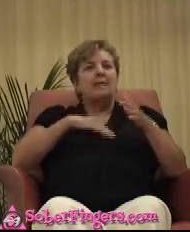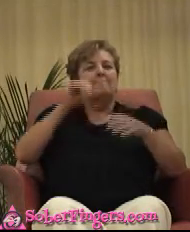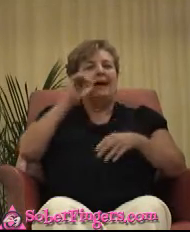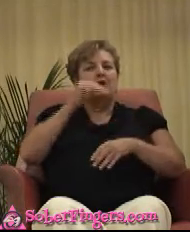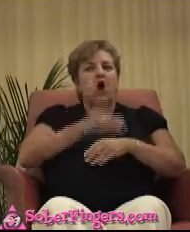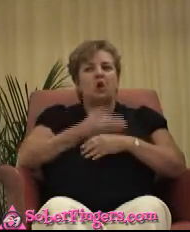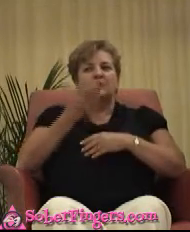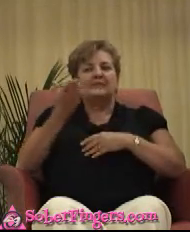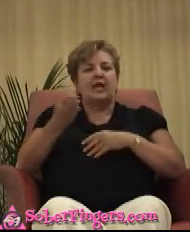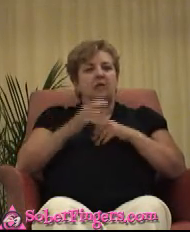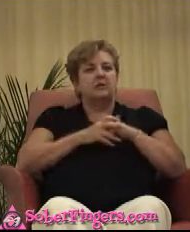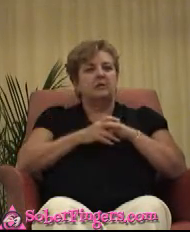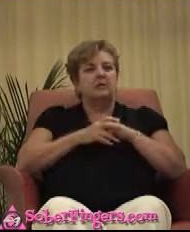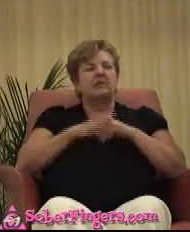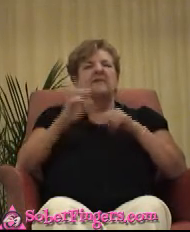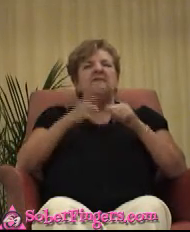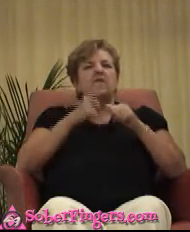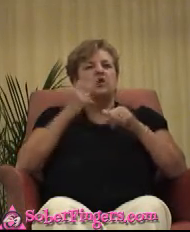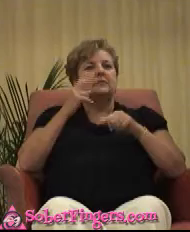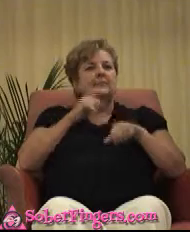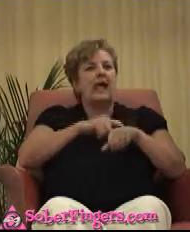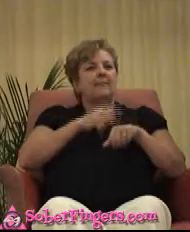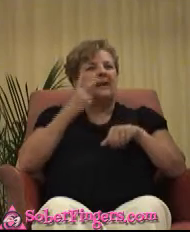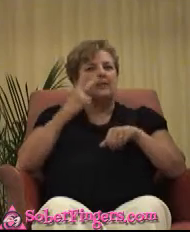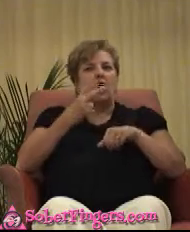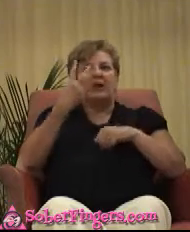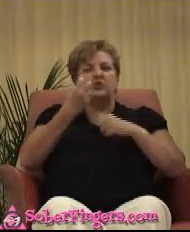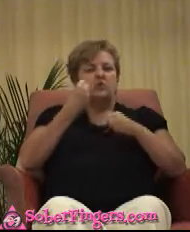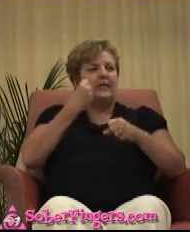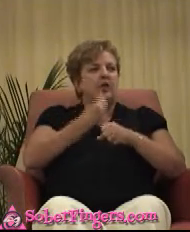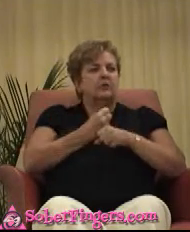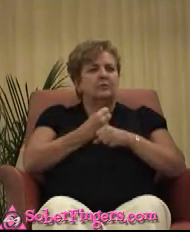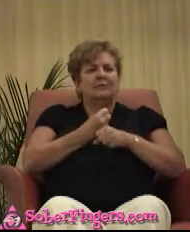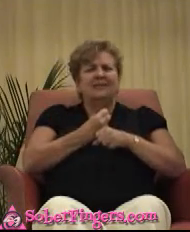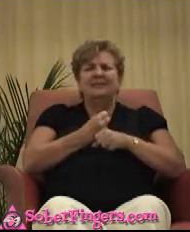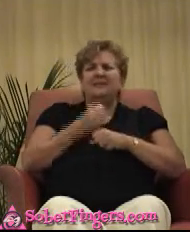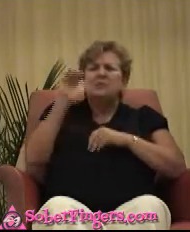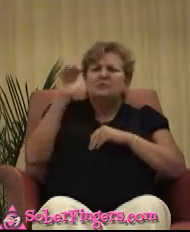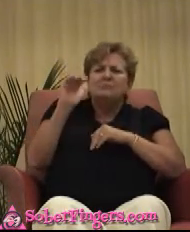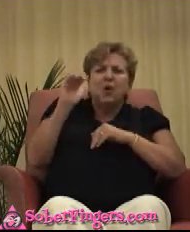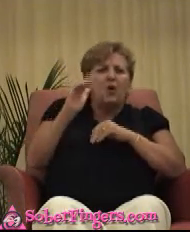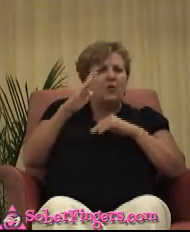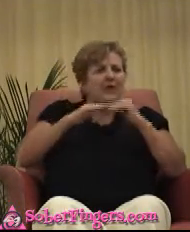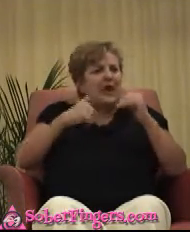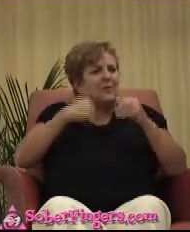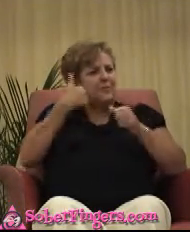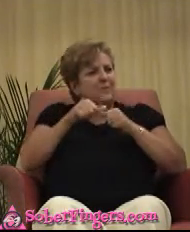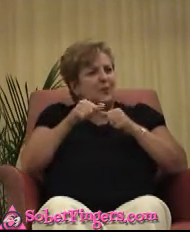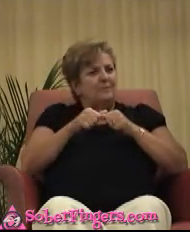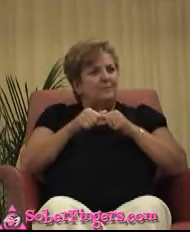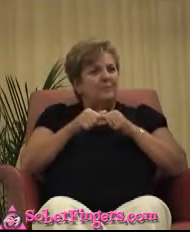She was smaller than I remembered, and the two doctors were off to the side. And I walked